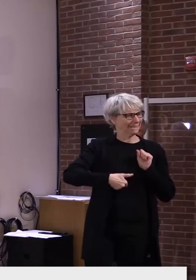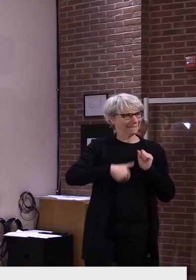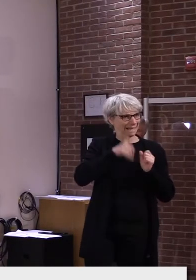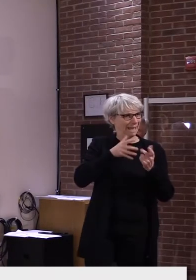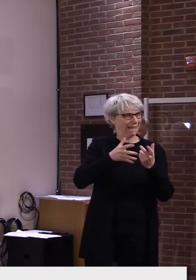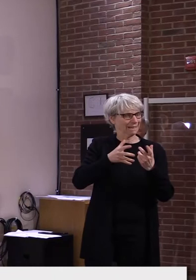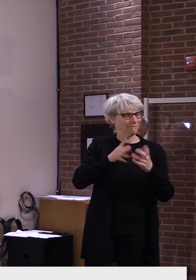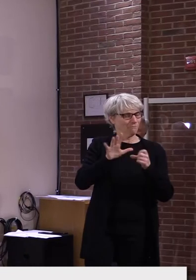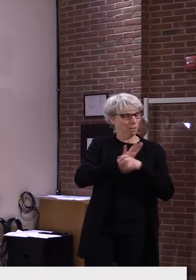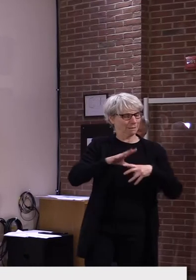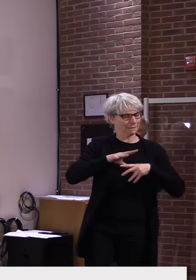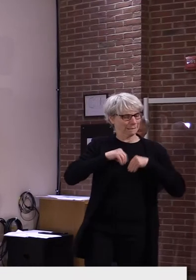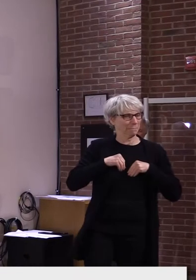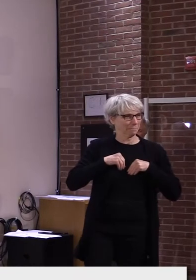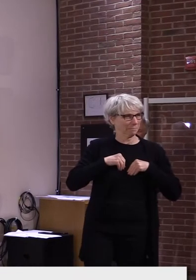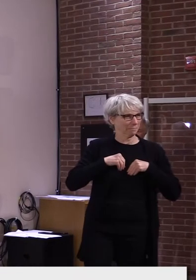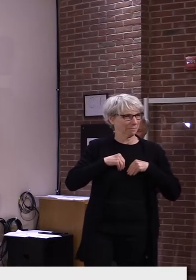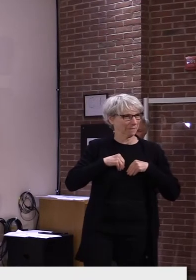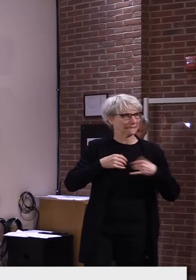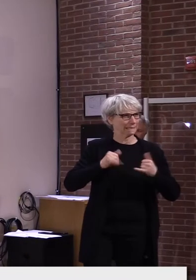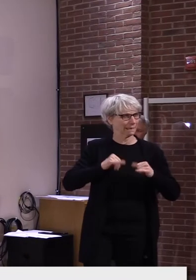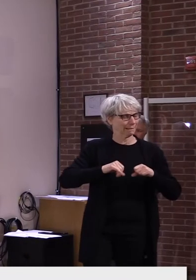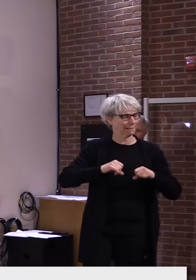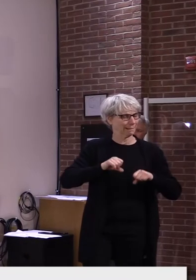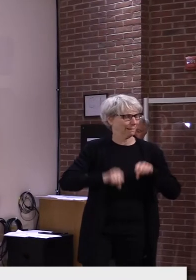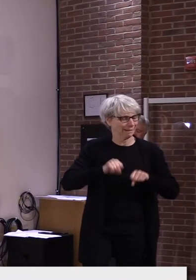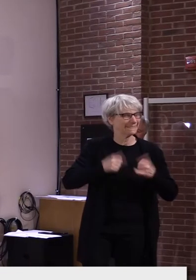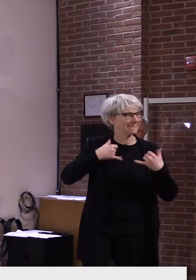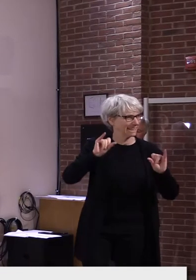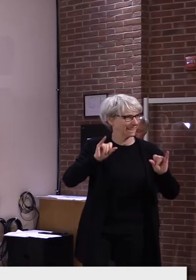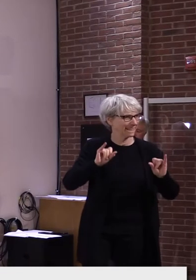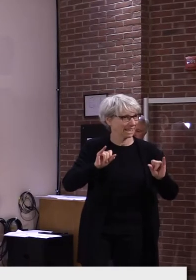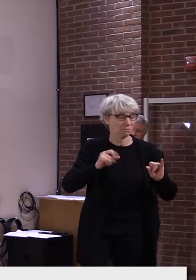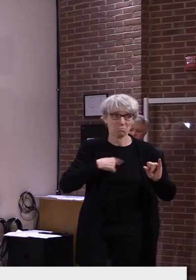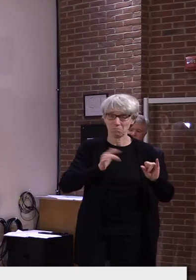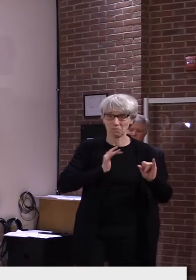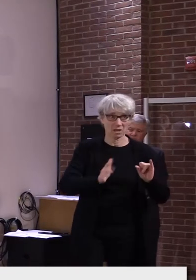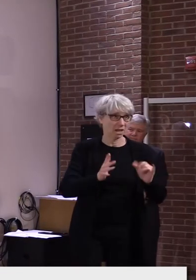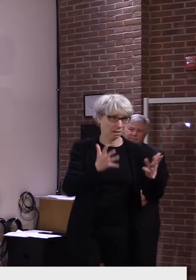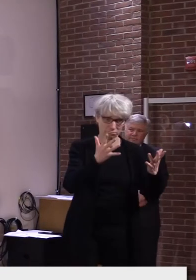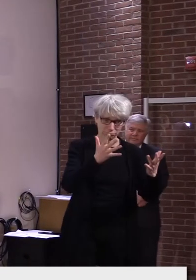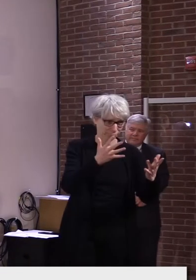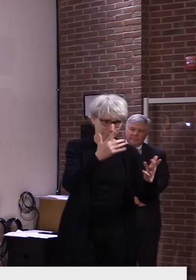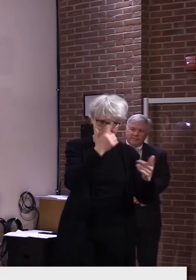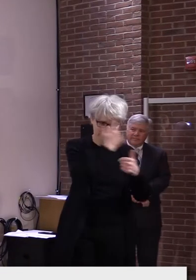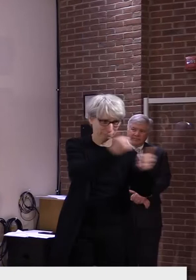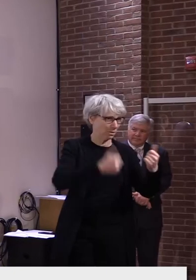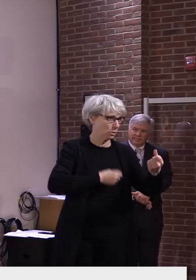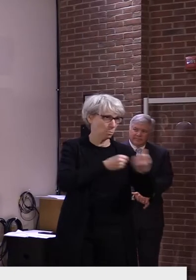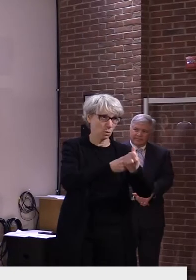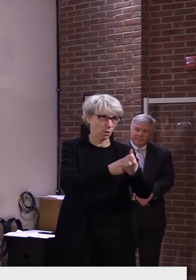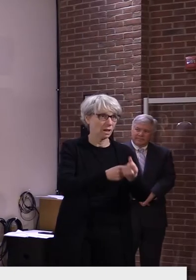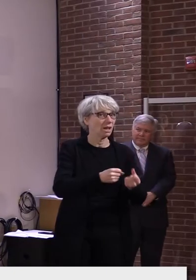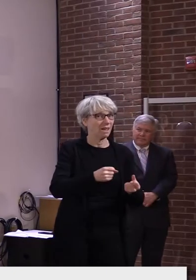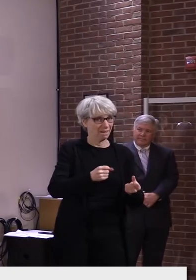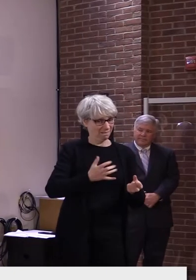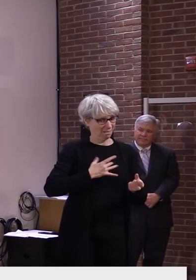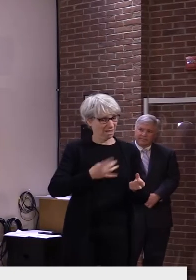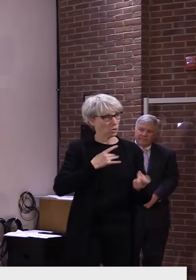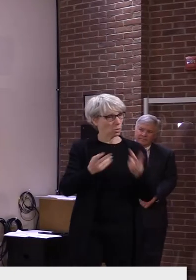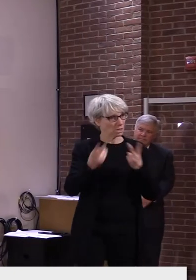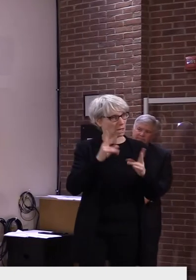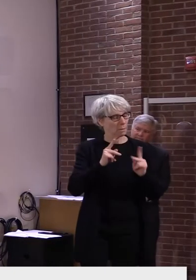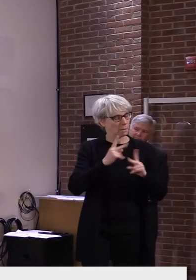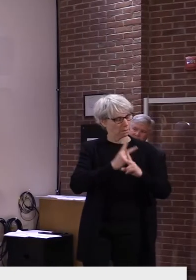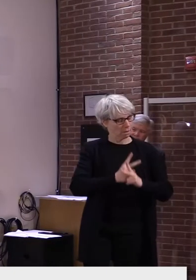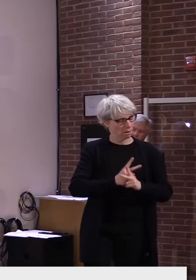timeline. And I'm all for that. I think that, frankly, we are less reckless than many other parts of